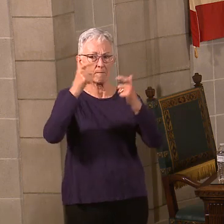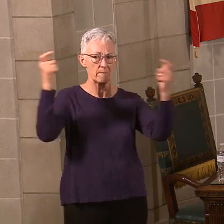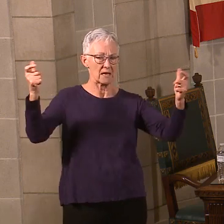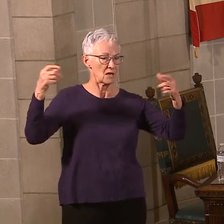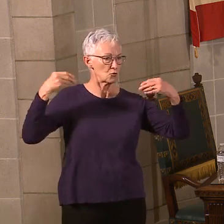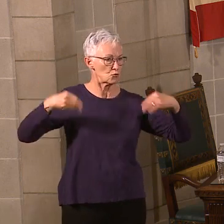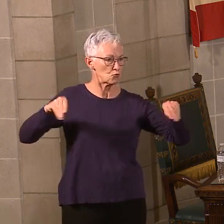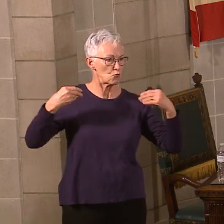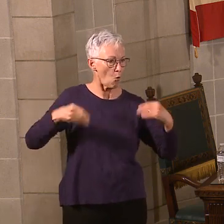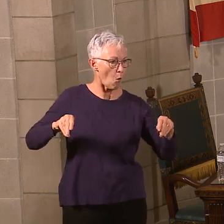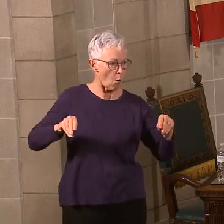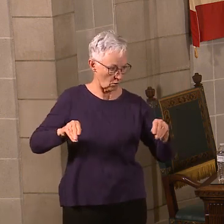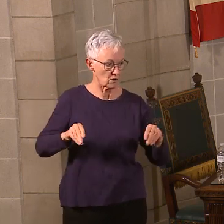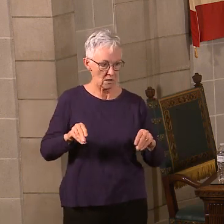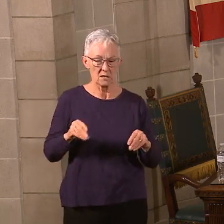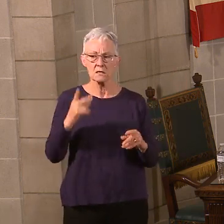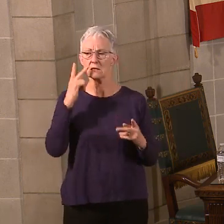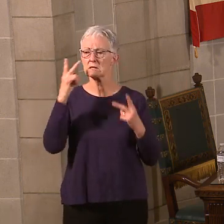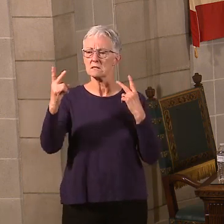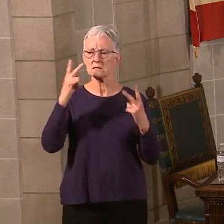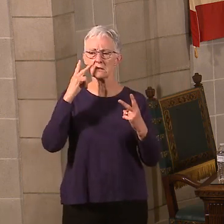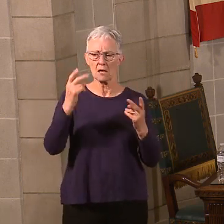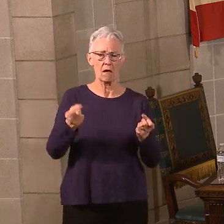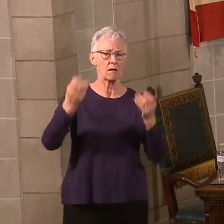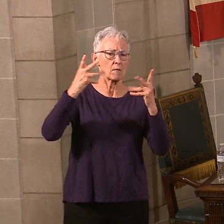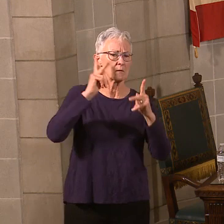sent my state patrol around to go visit the big box stores.